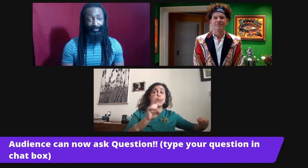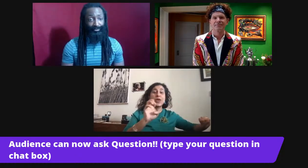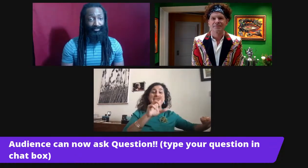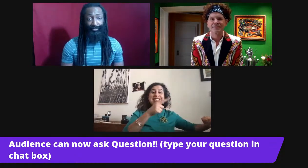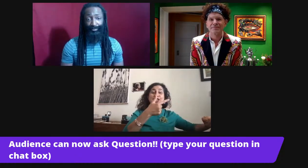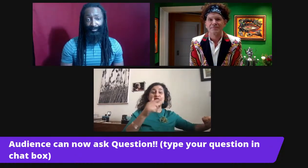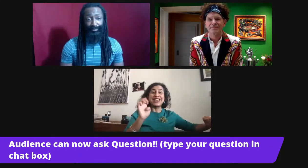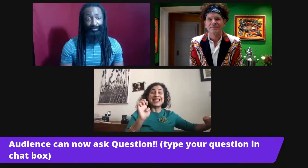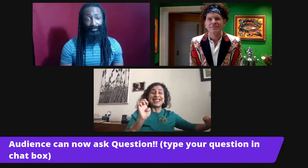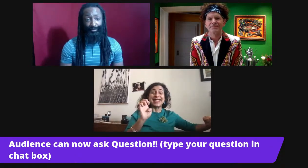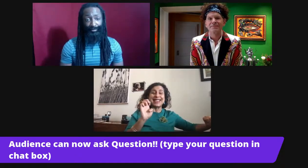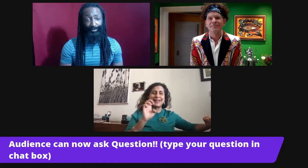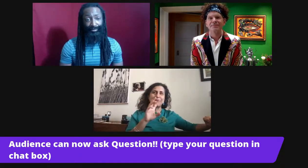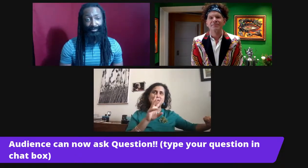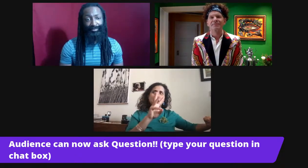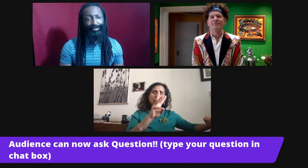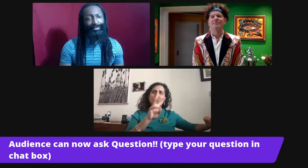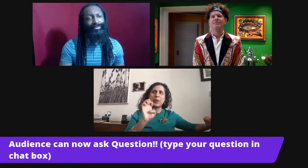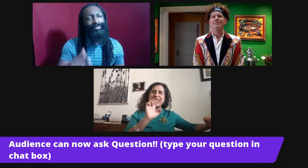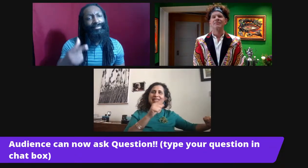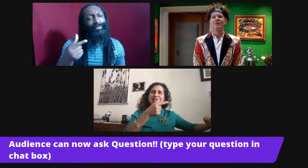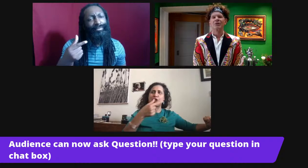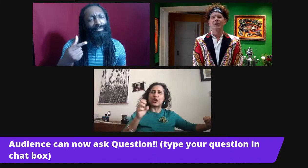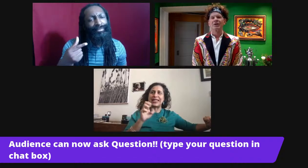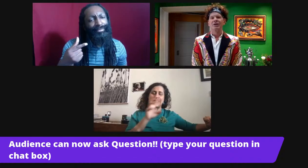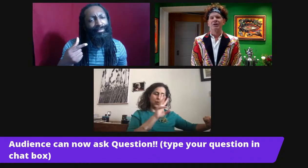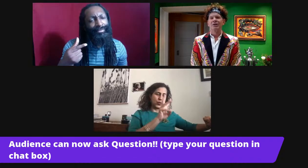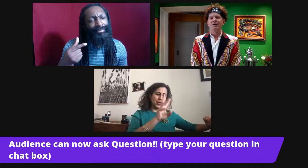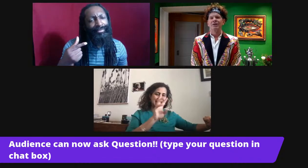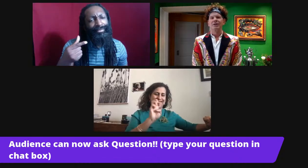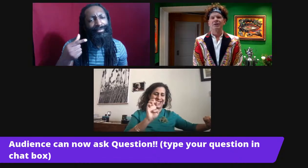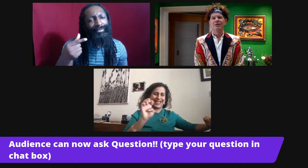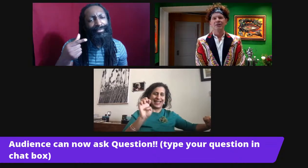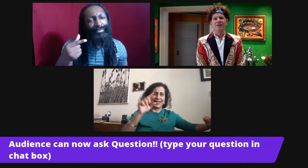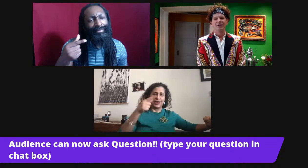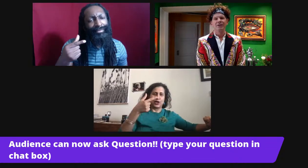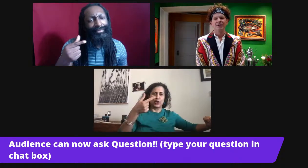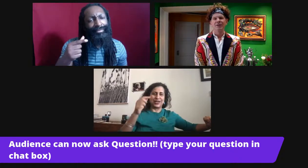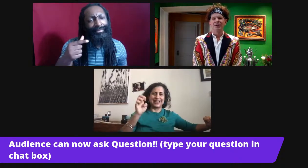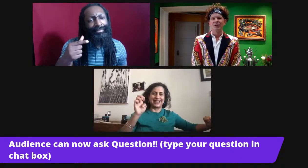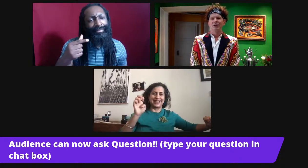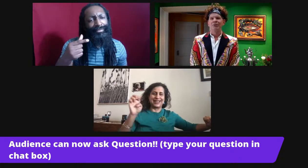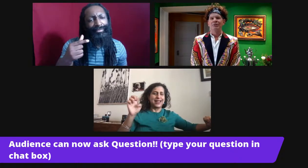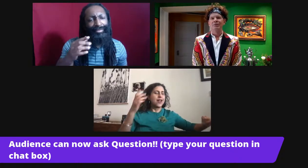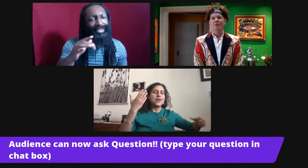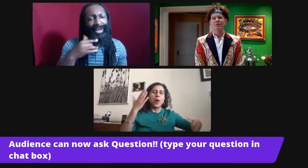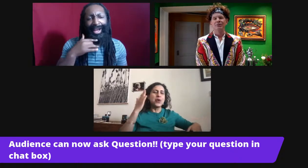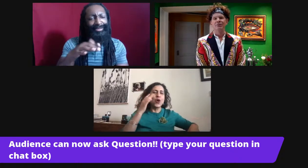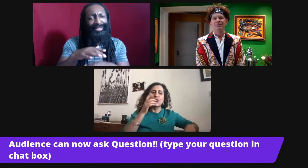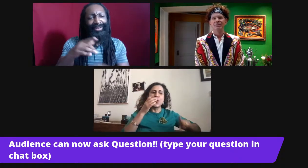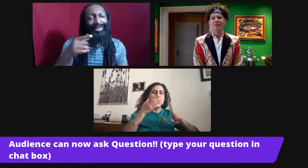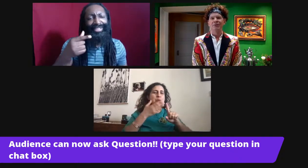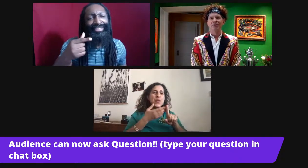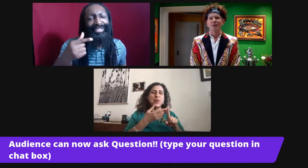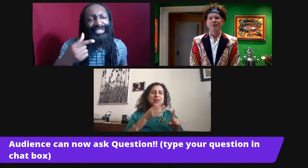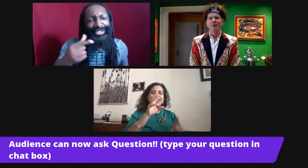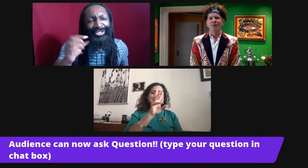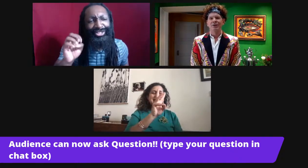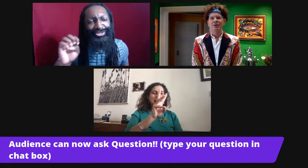see so many people. And with Ouija, Antoine is saying, what is